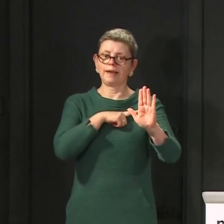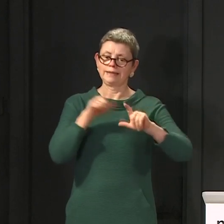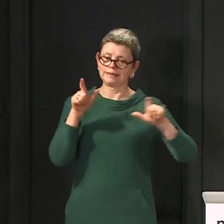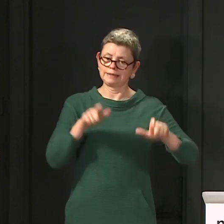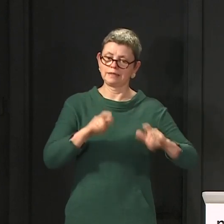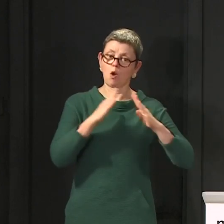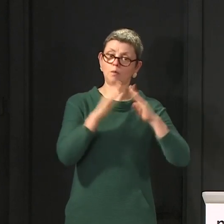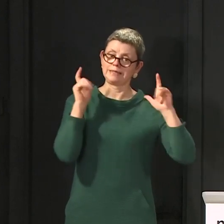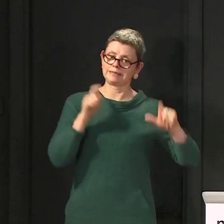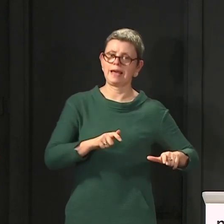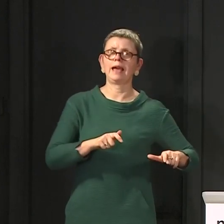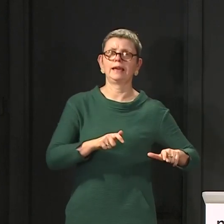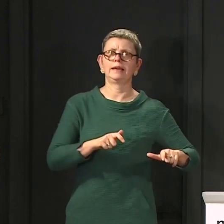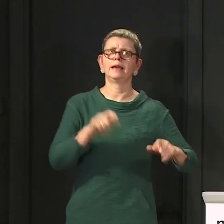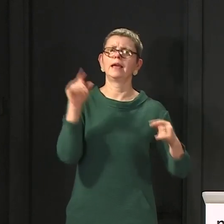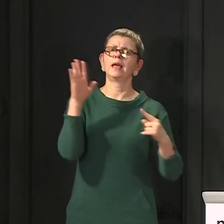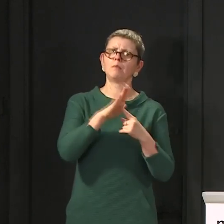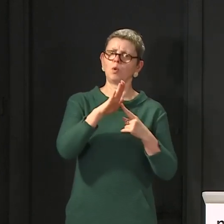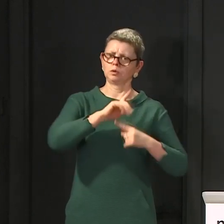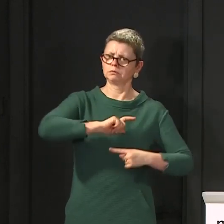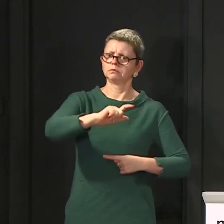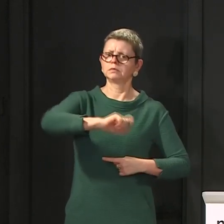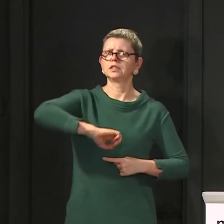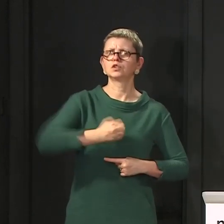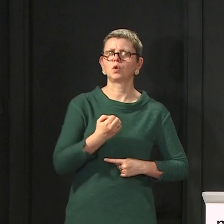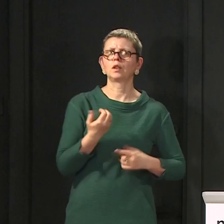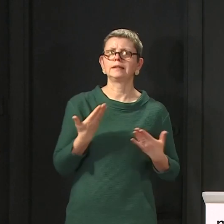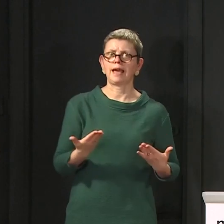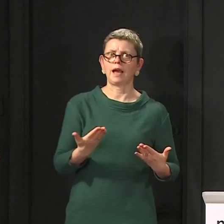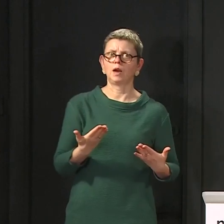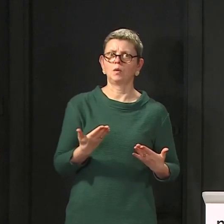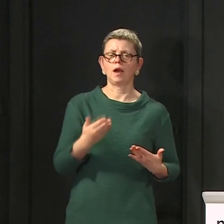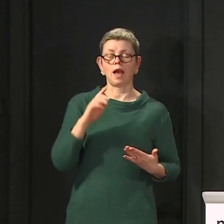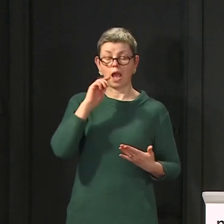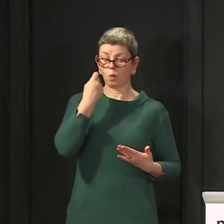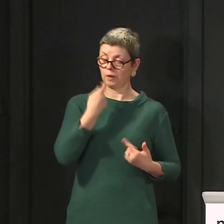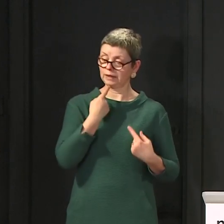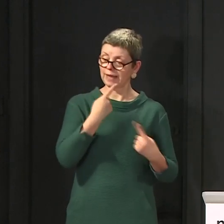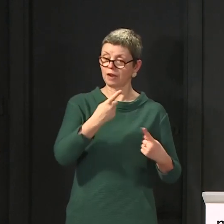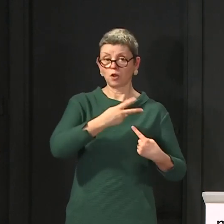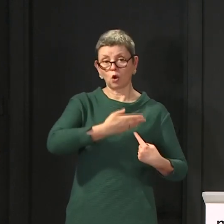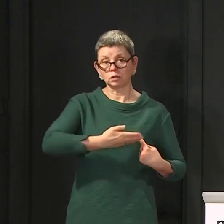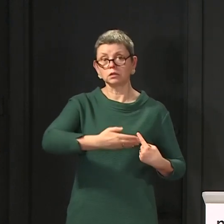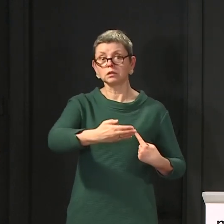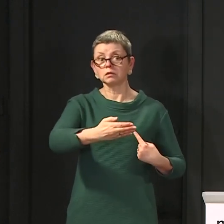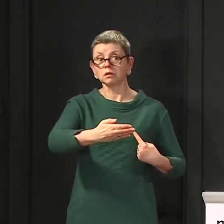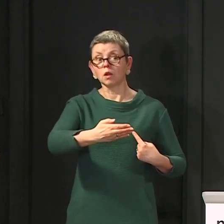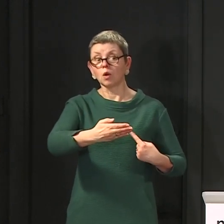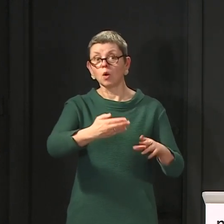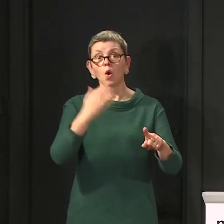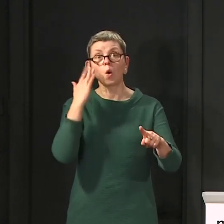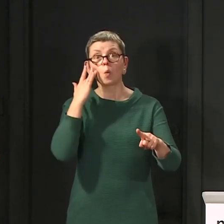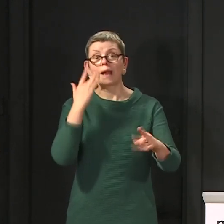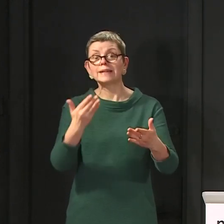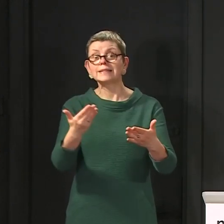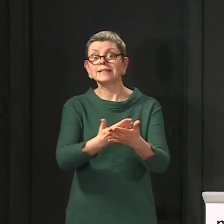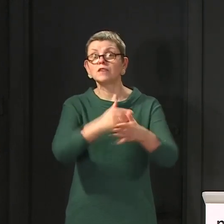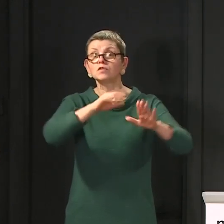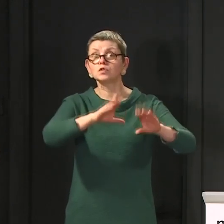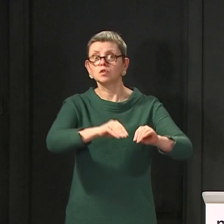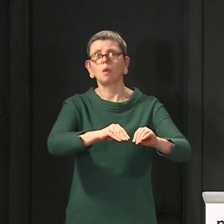home is important in Scotland right now. And it's why I'm going to continue for as long, but not any longer than I think it is necessary to ask